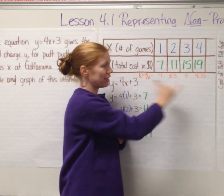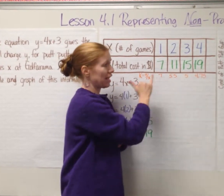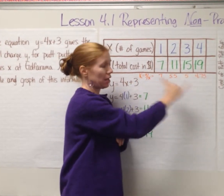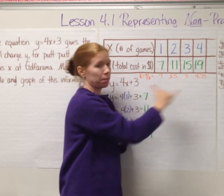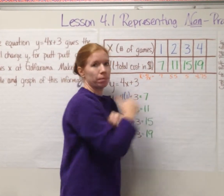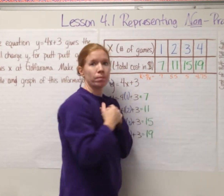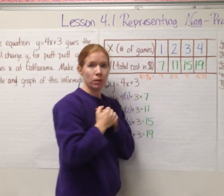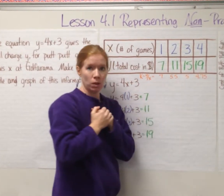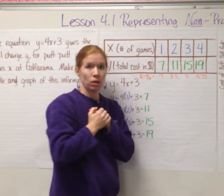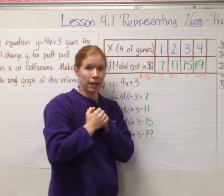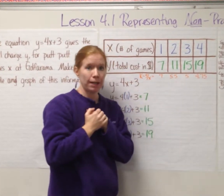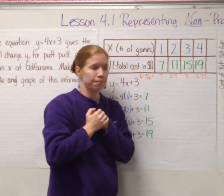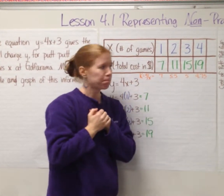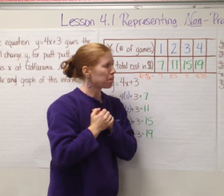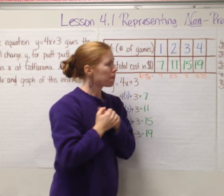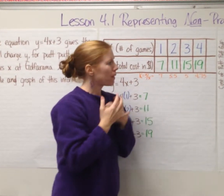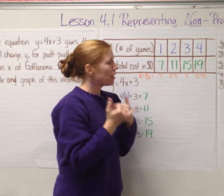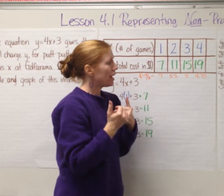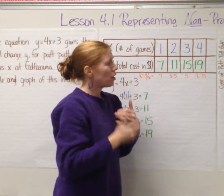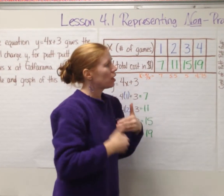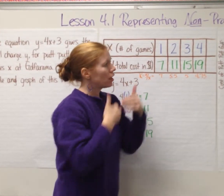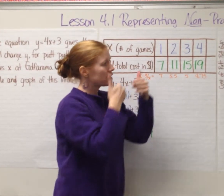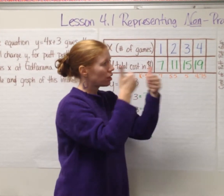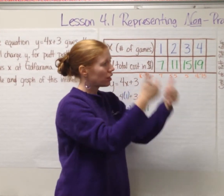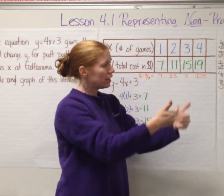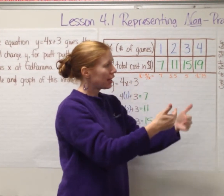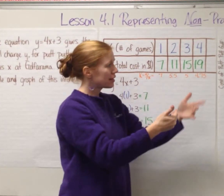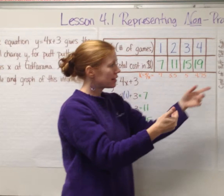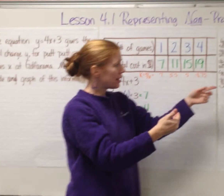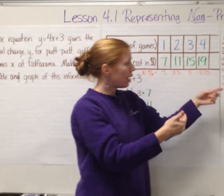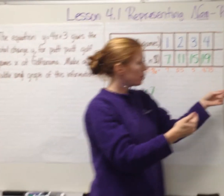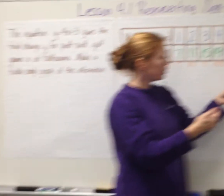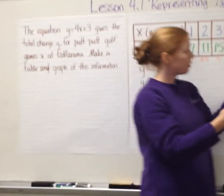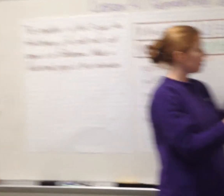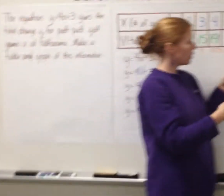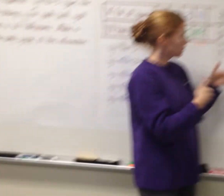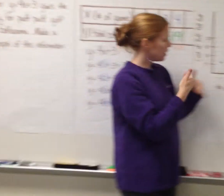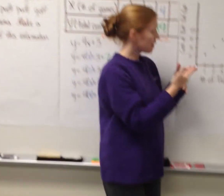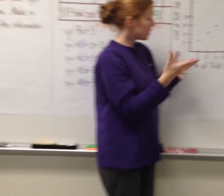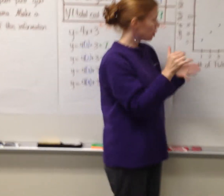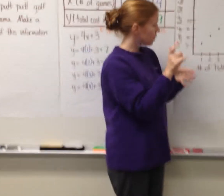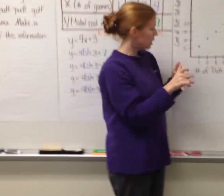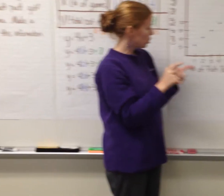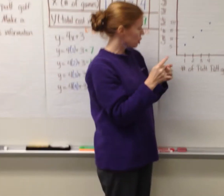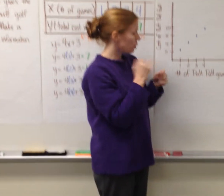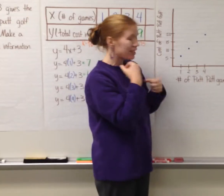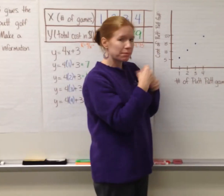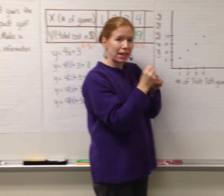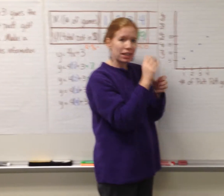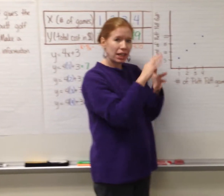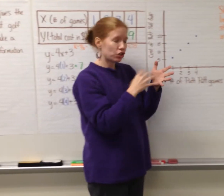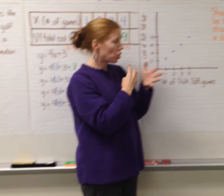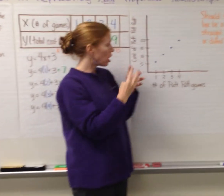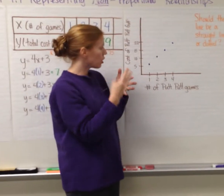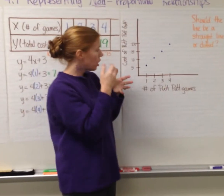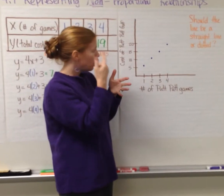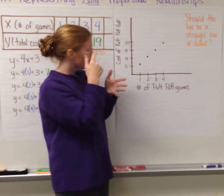same. Okay? Now, let's go to the next step. The next thing you need to do is make a chart for